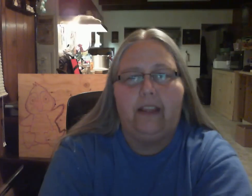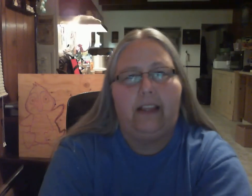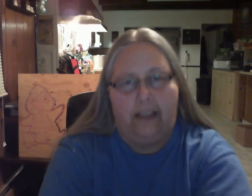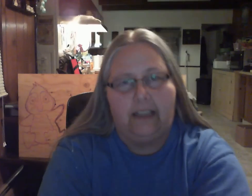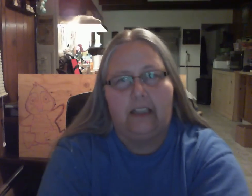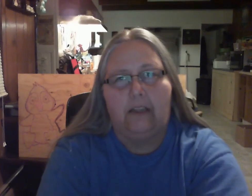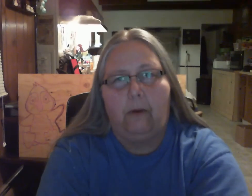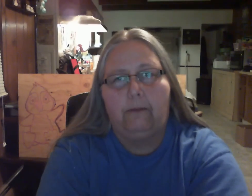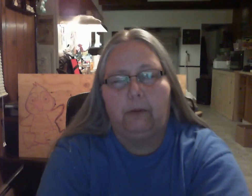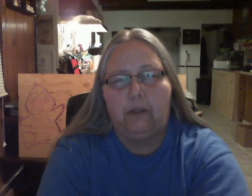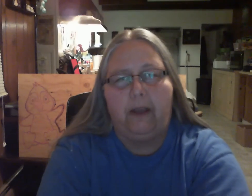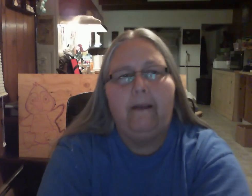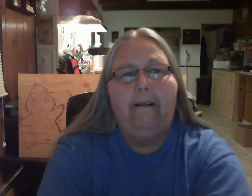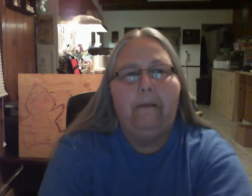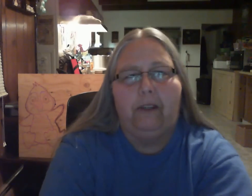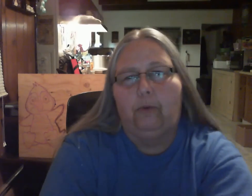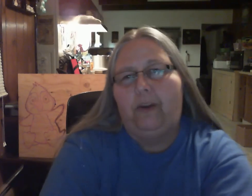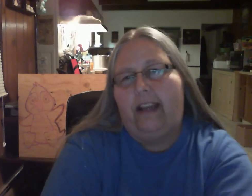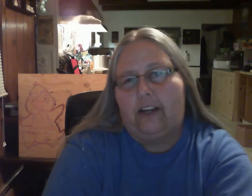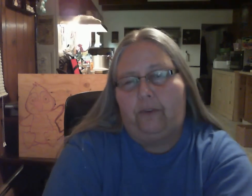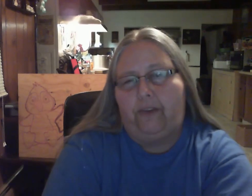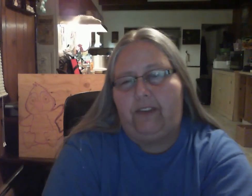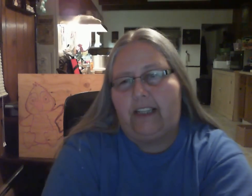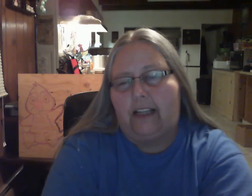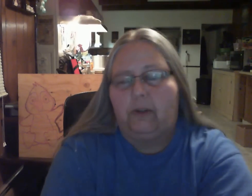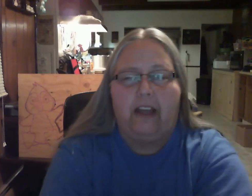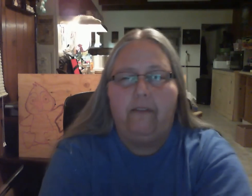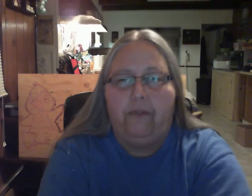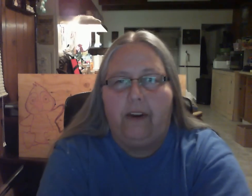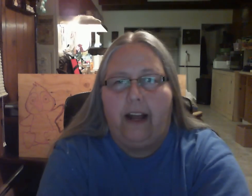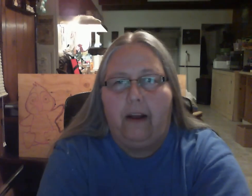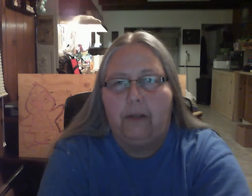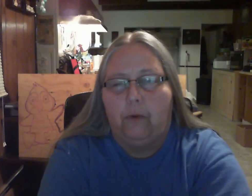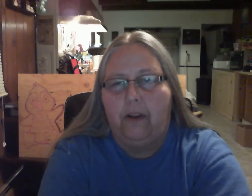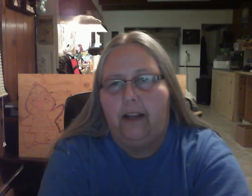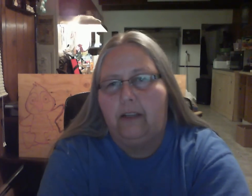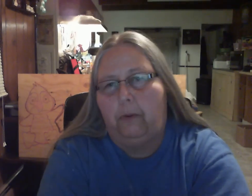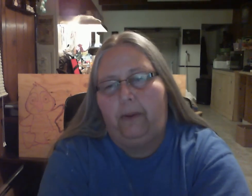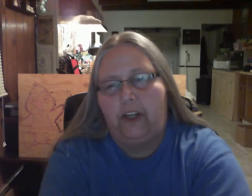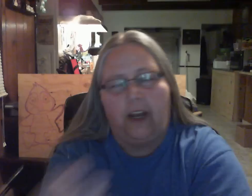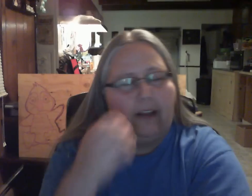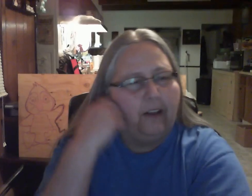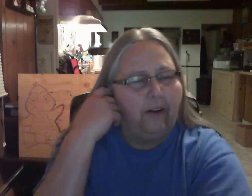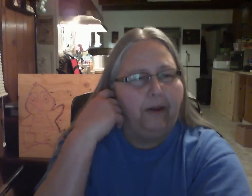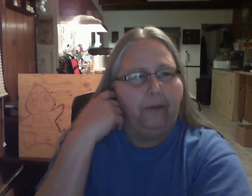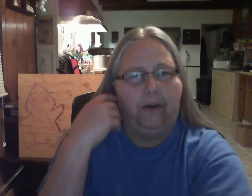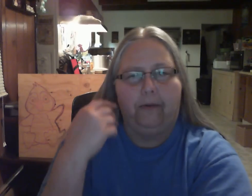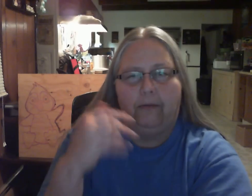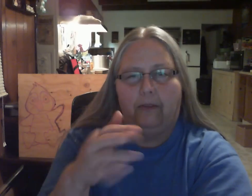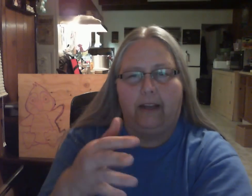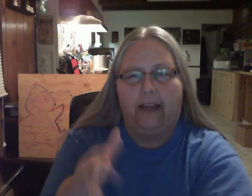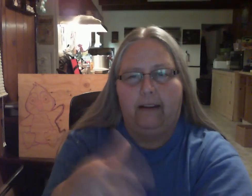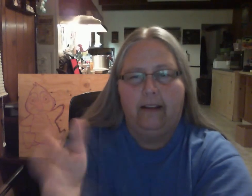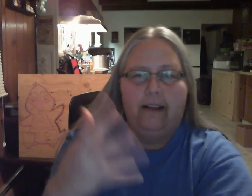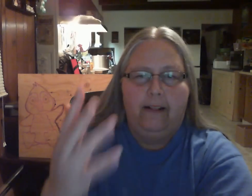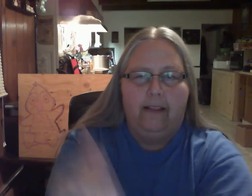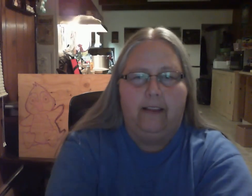that yes this is where i'm supposed to be but through an extra 50 cents which i haven't figured out how much more that is per paycheck you know when you look at the